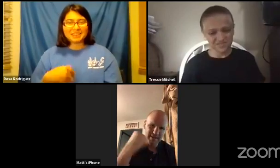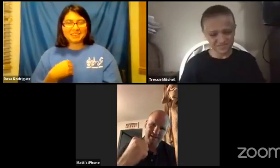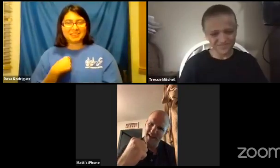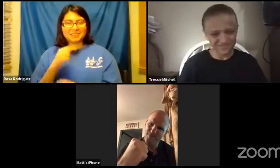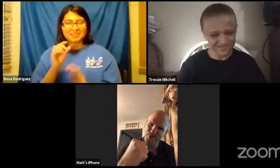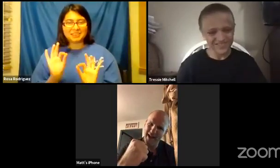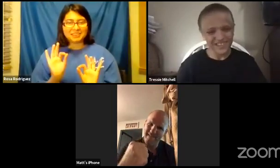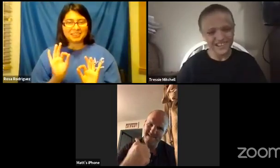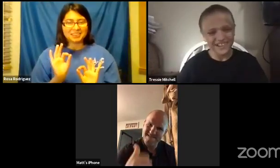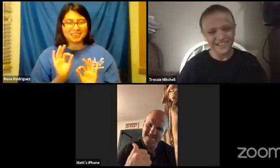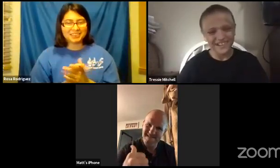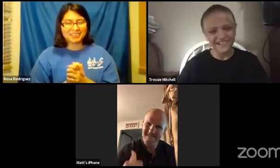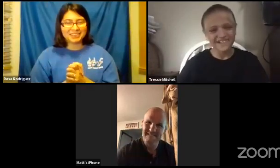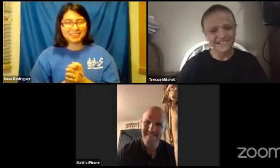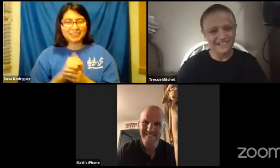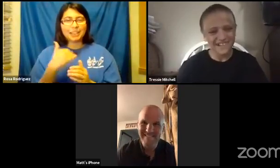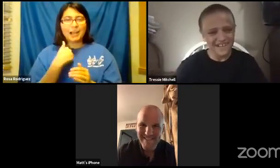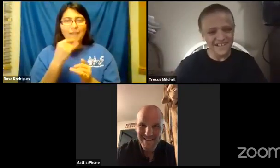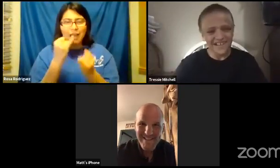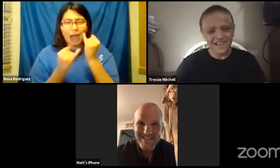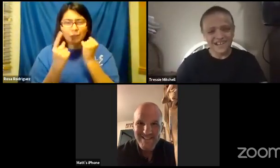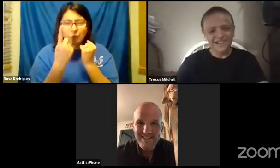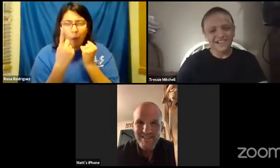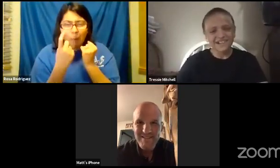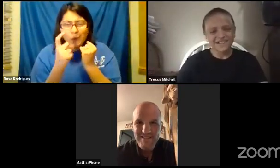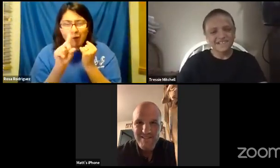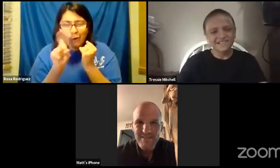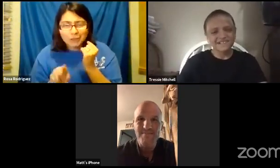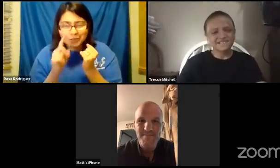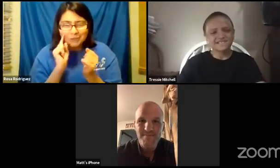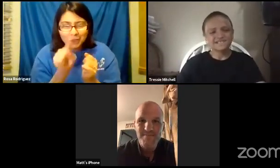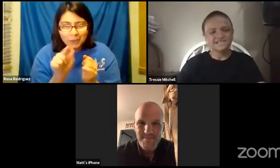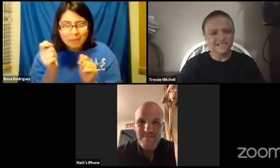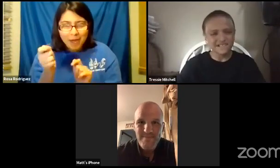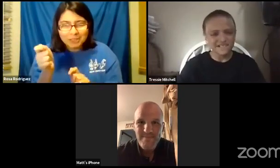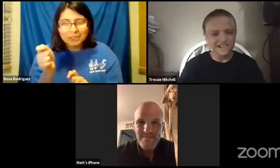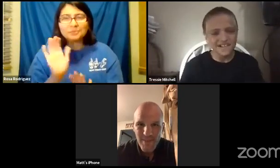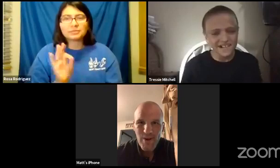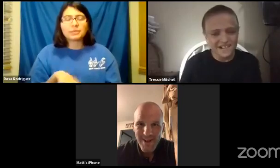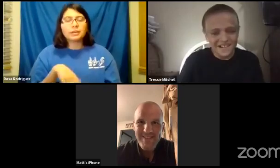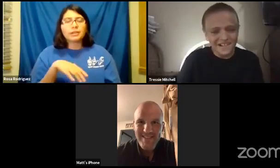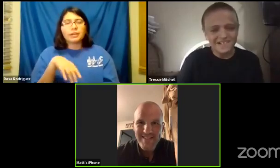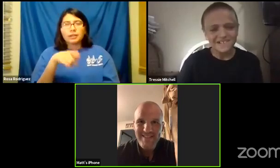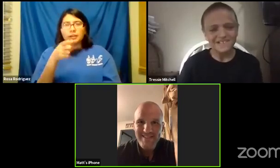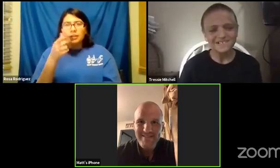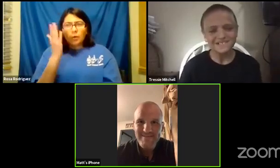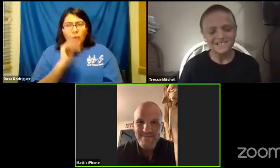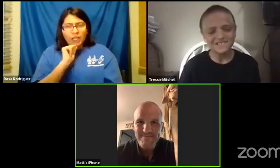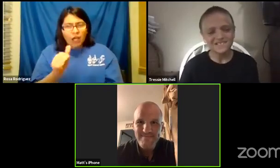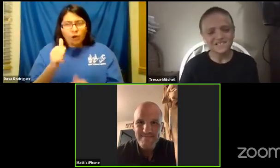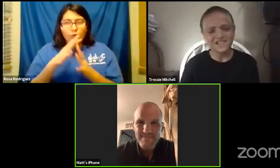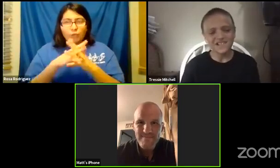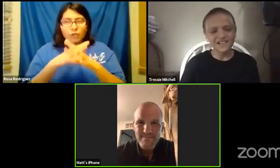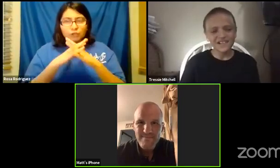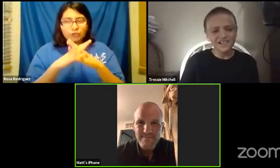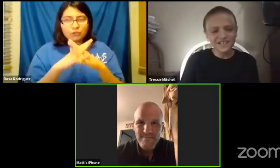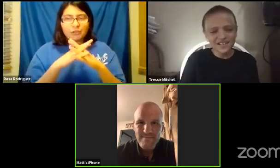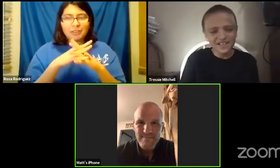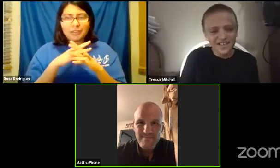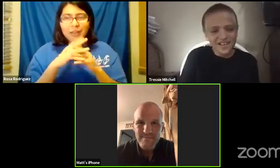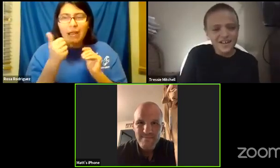my email and we can keep in touch. Yeah. All right, buddy. Oh, one more question. One more